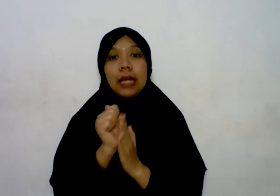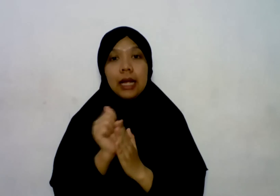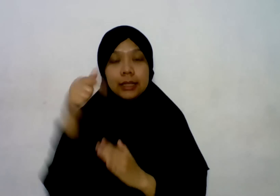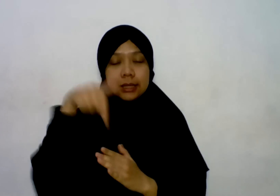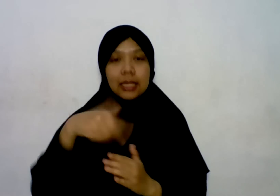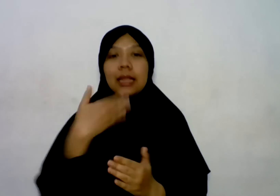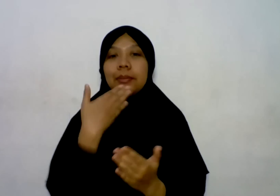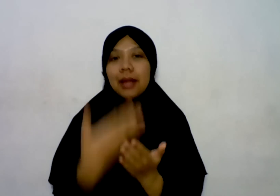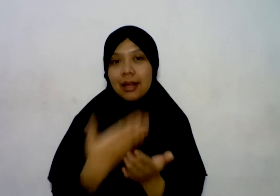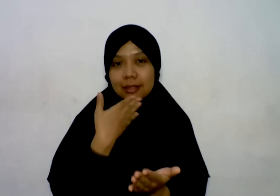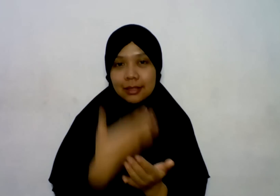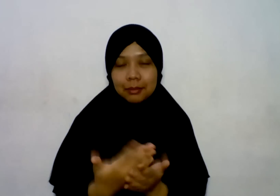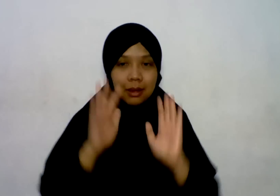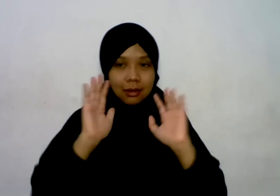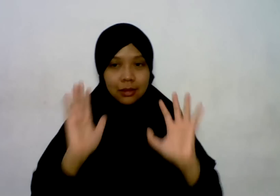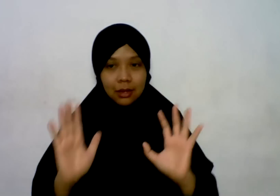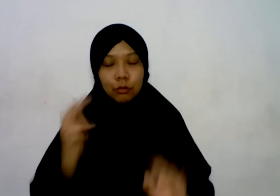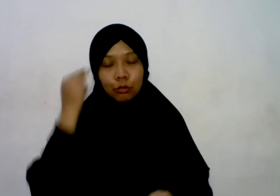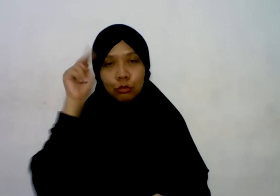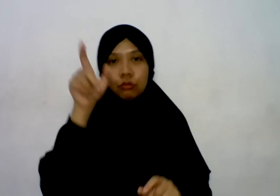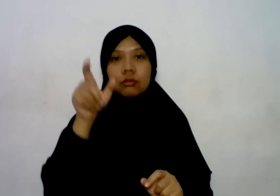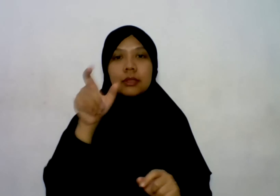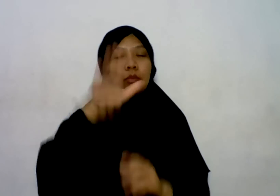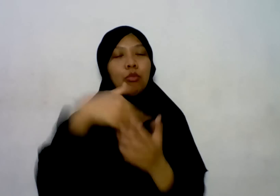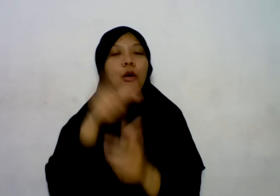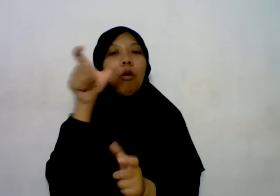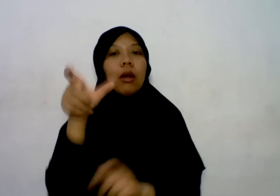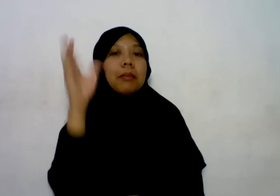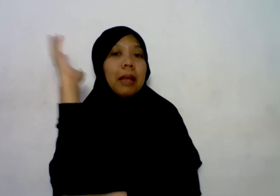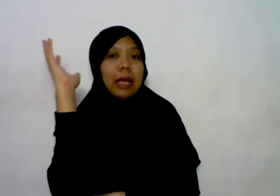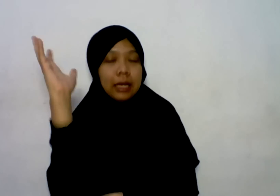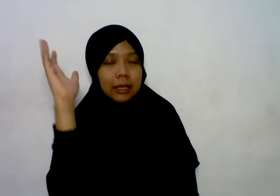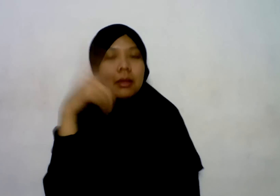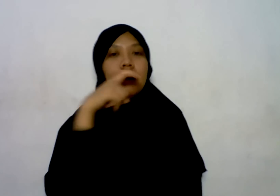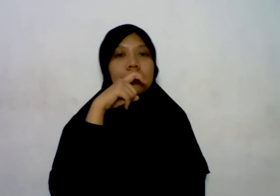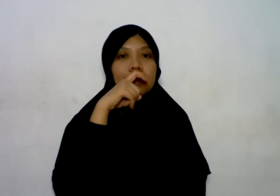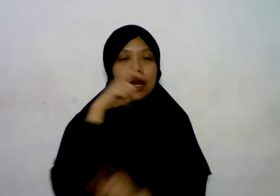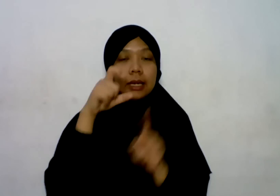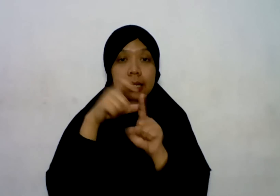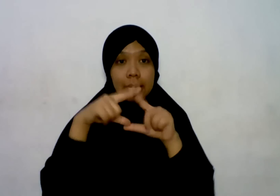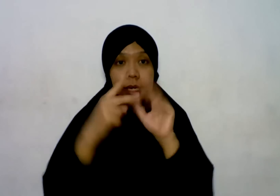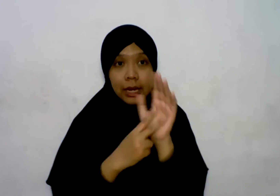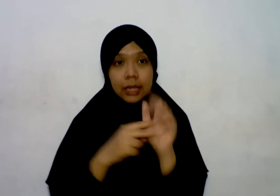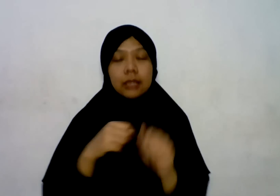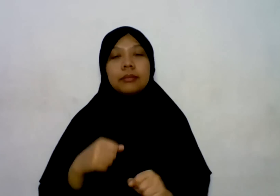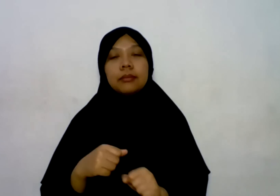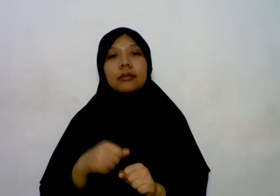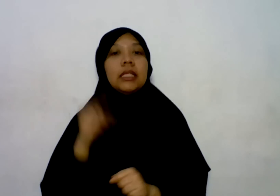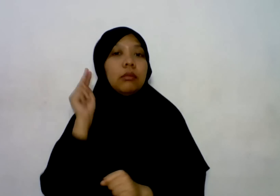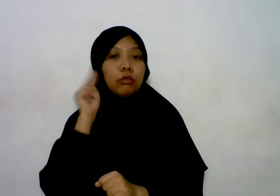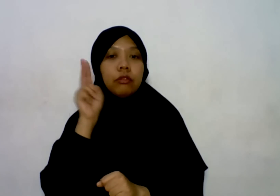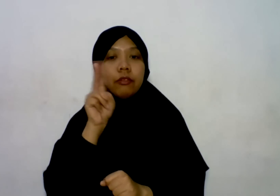you so much for all speakers, Professor Dan Goodley, Ibu Vivi